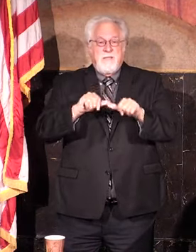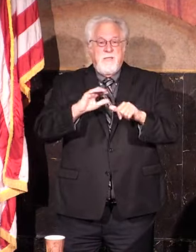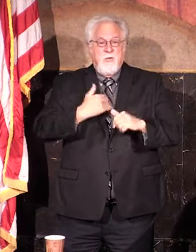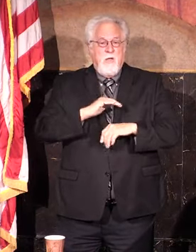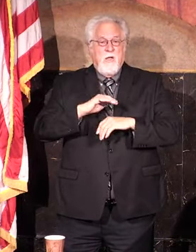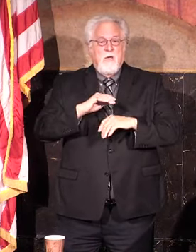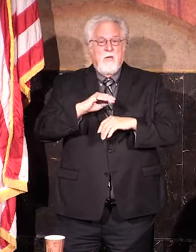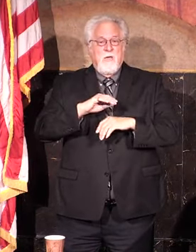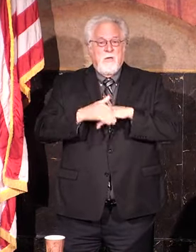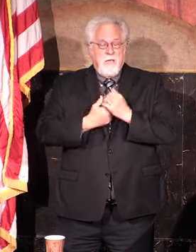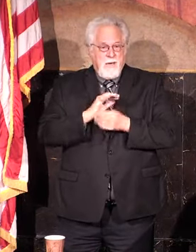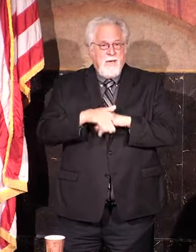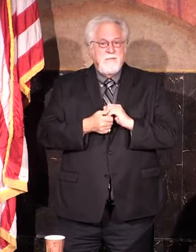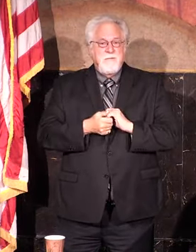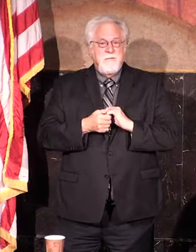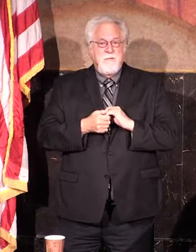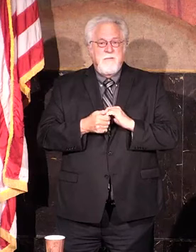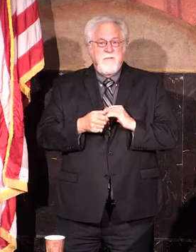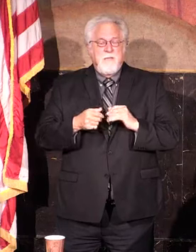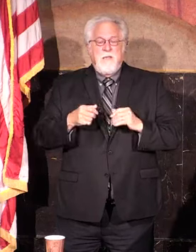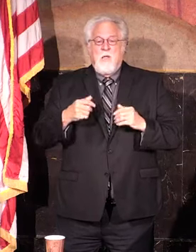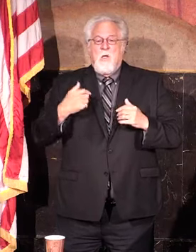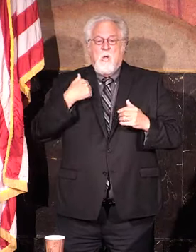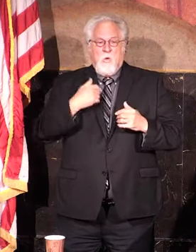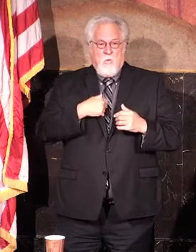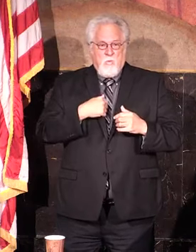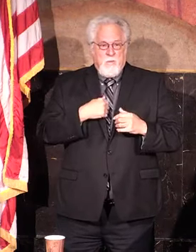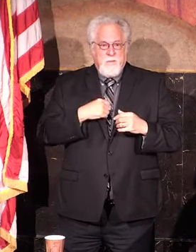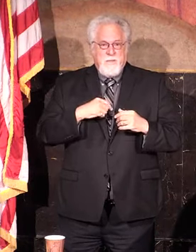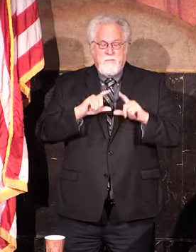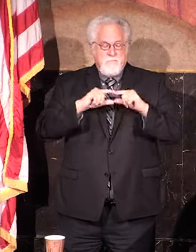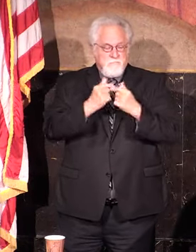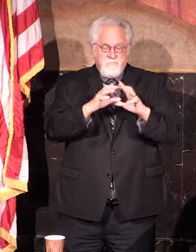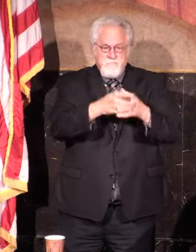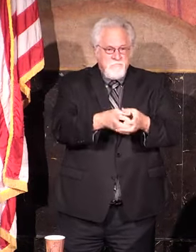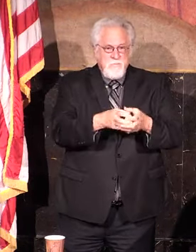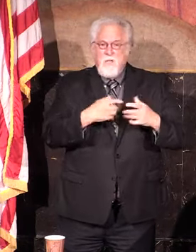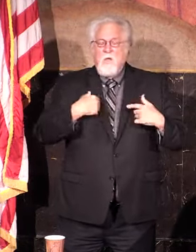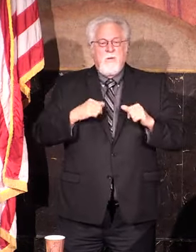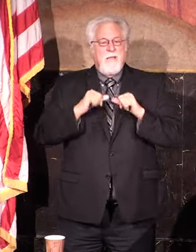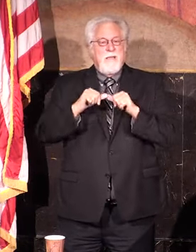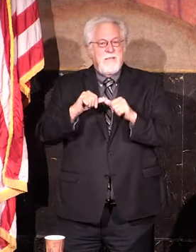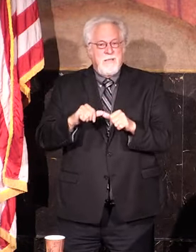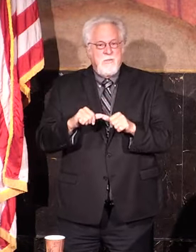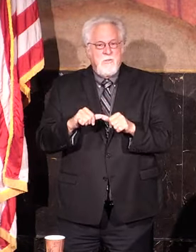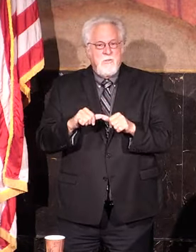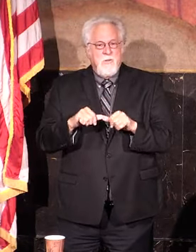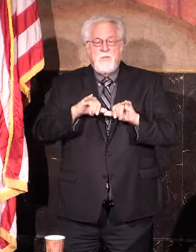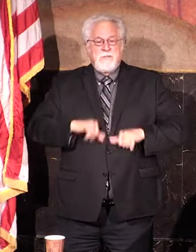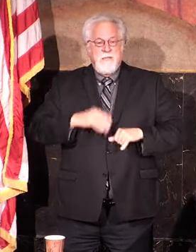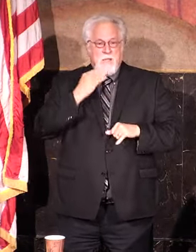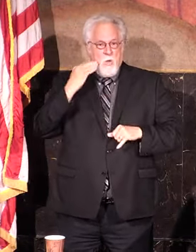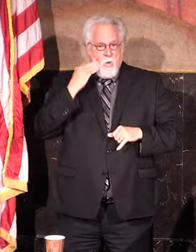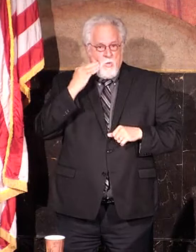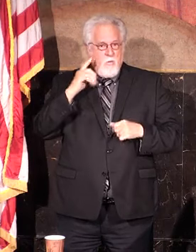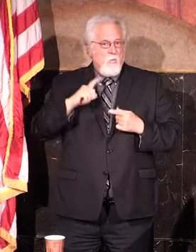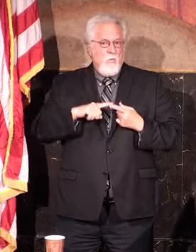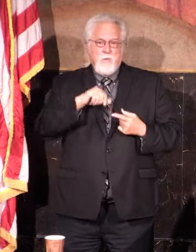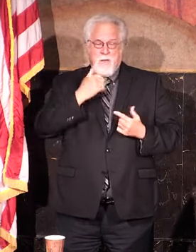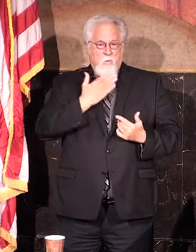hand hygiene, that we continue to disinfect surfaces, that we continue to stay home if we're not